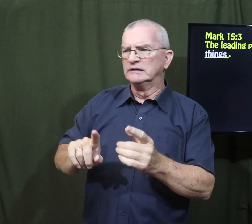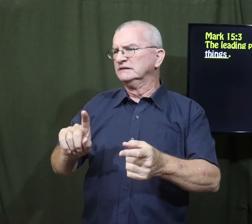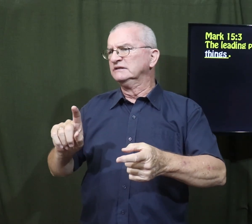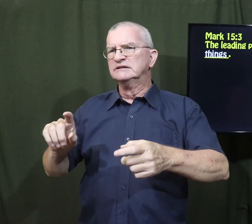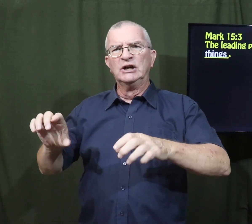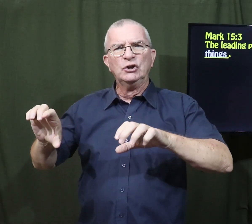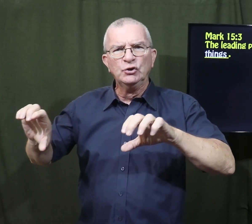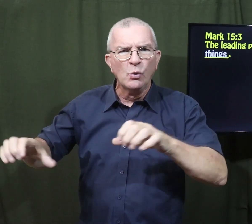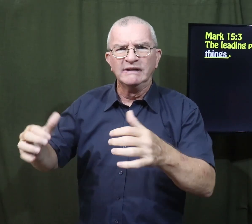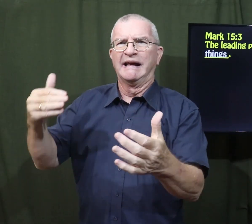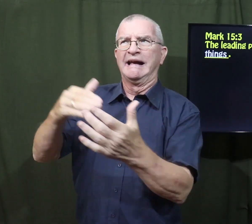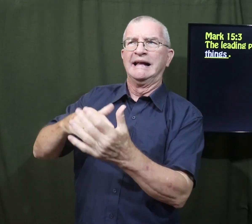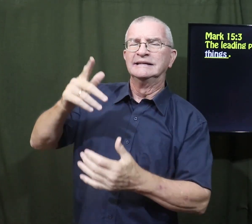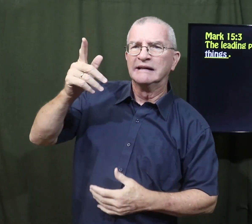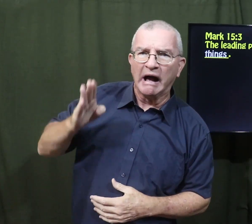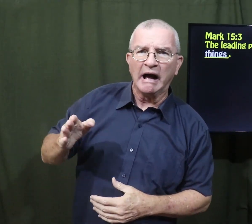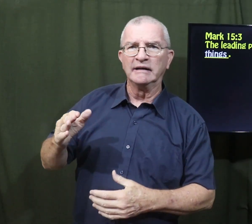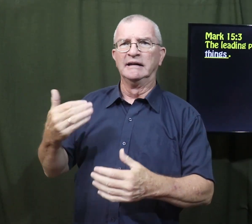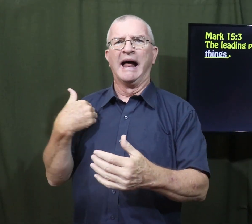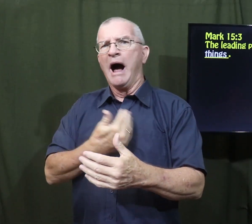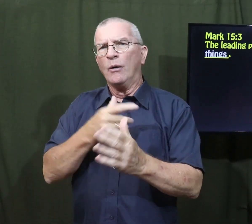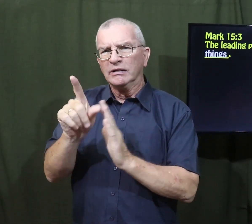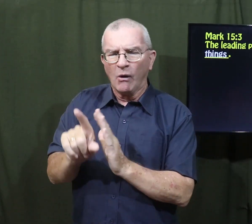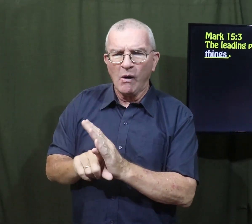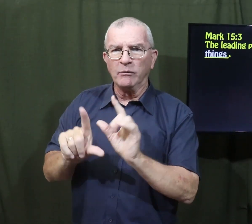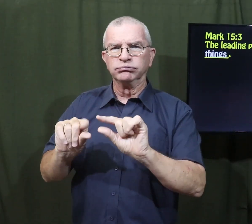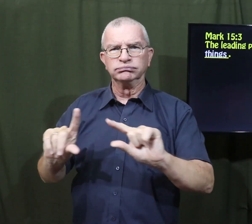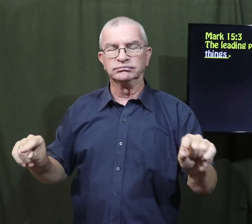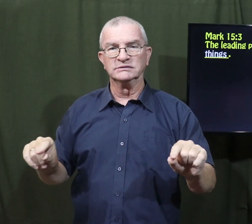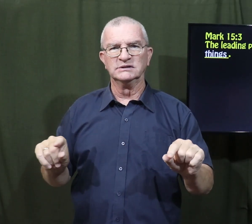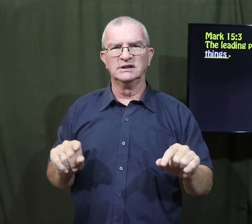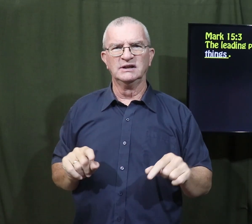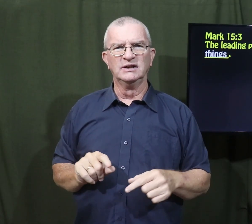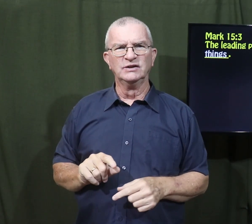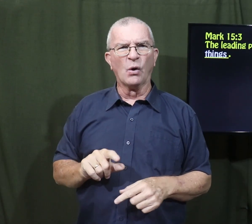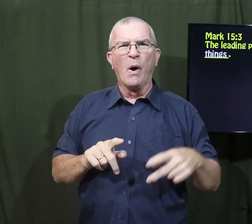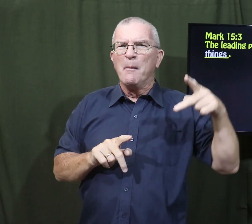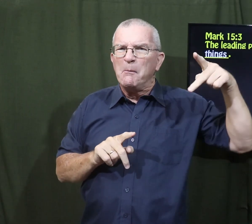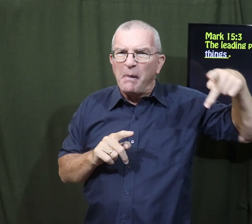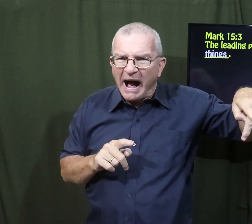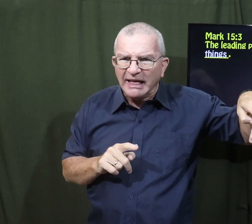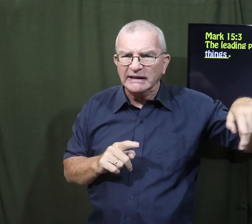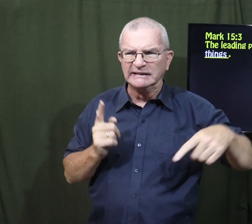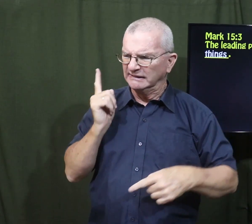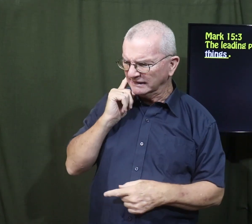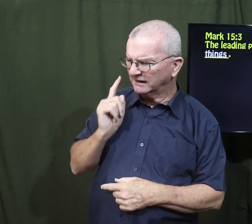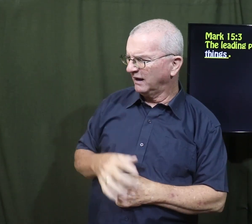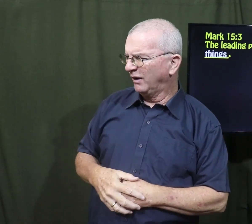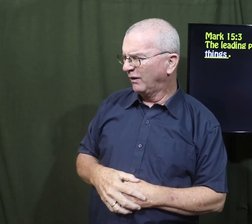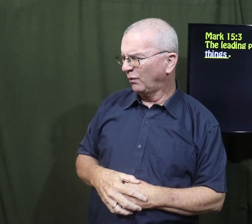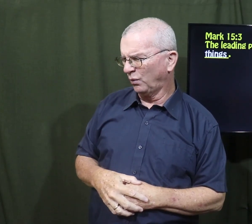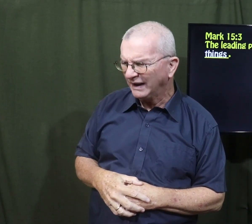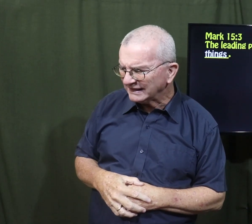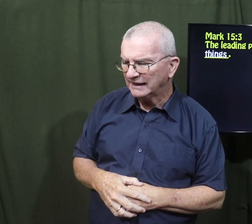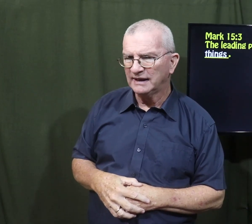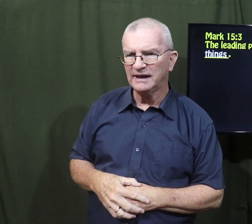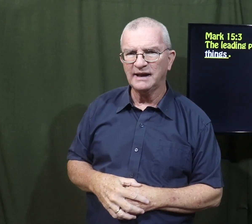changed the law, doing things against God, all sorts of things. And Pilate is listening to all this and saying,